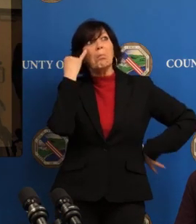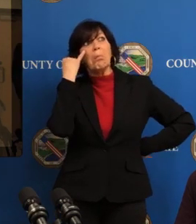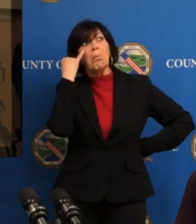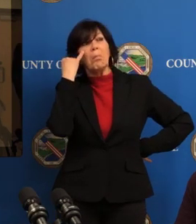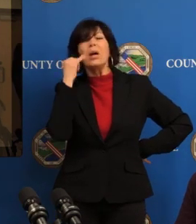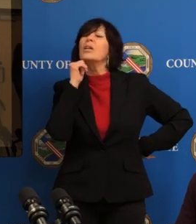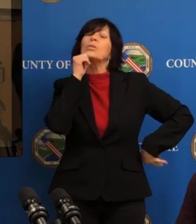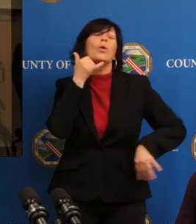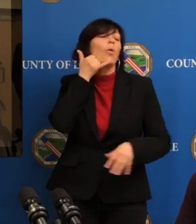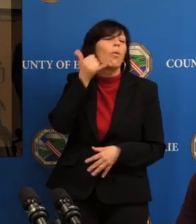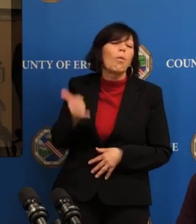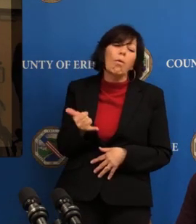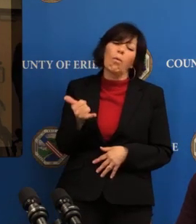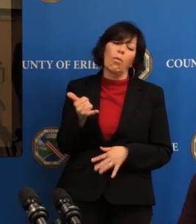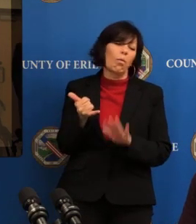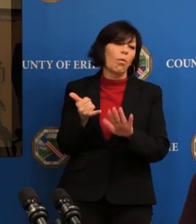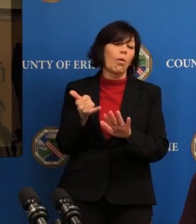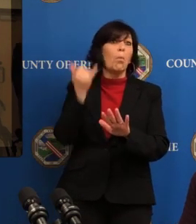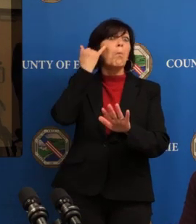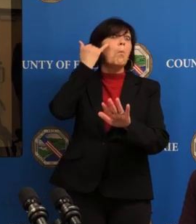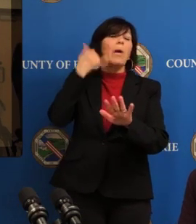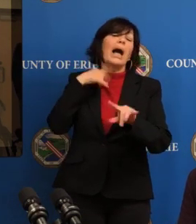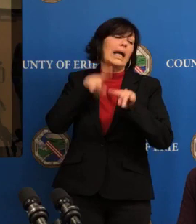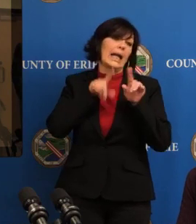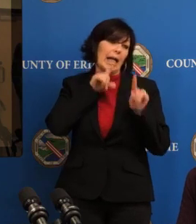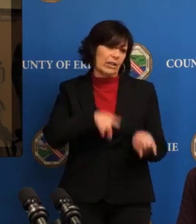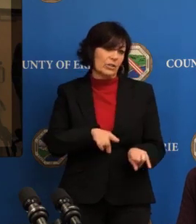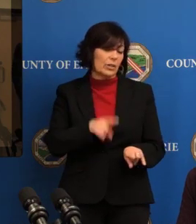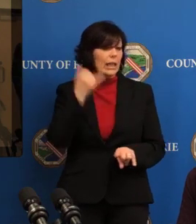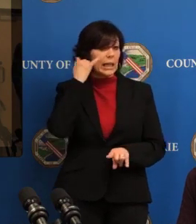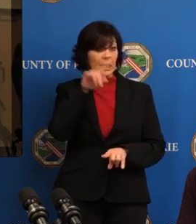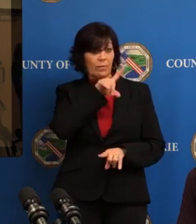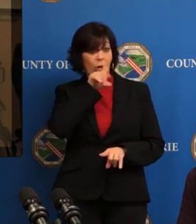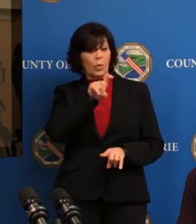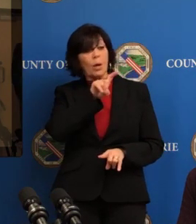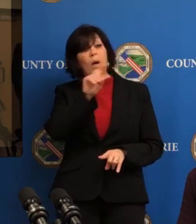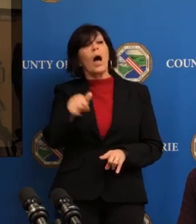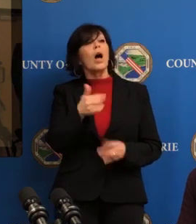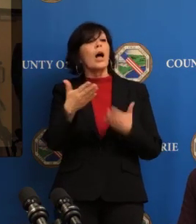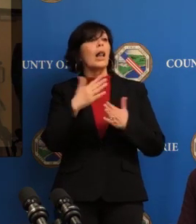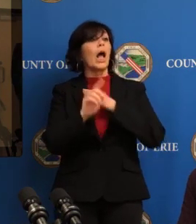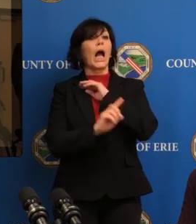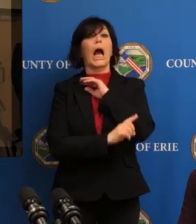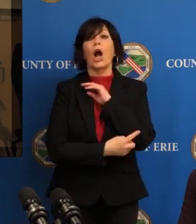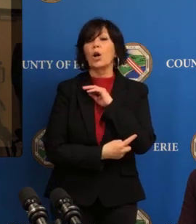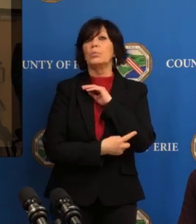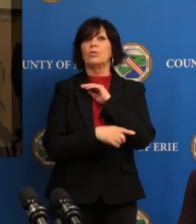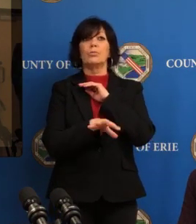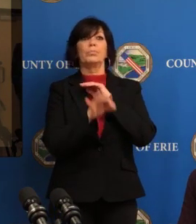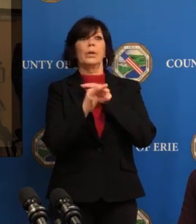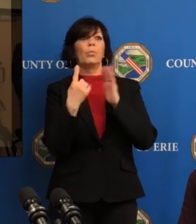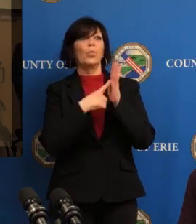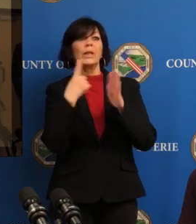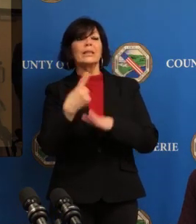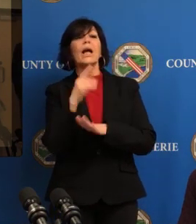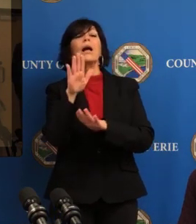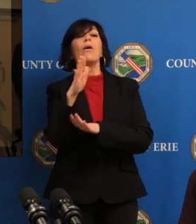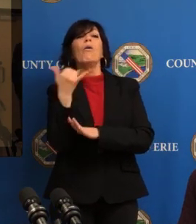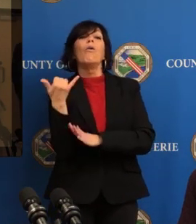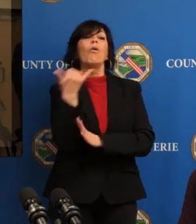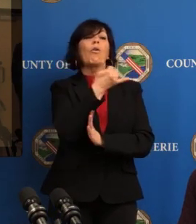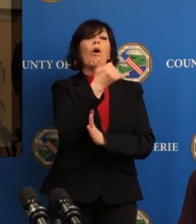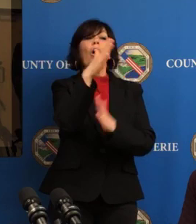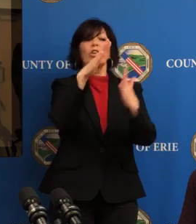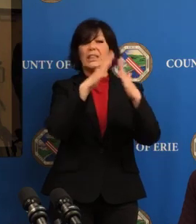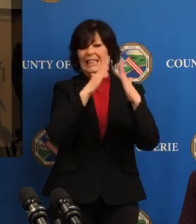don't call. We're not here to answer hypotheticals. If you have a question about other service, like garbage pickup in a town or something like that, you should call your local